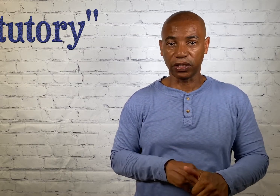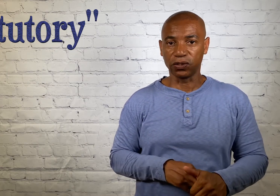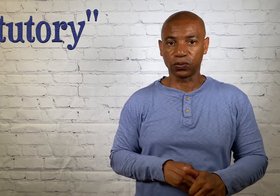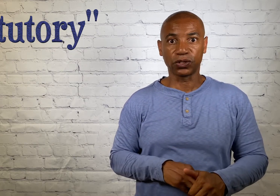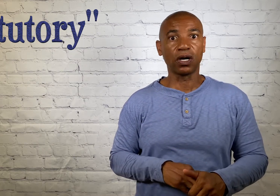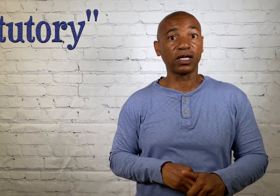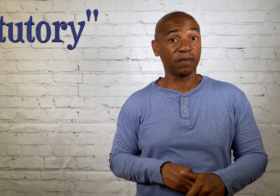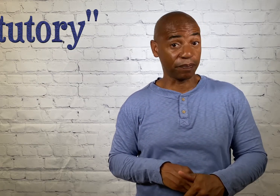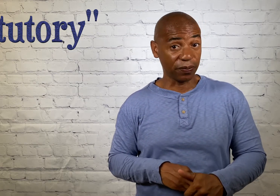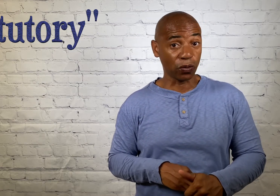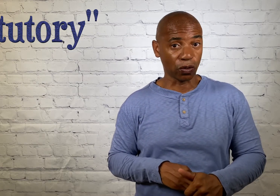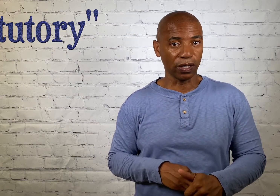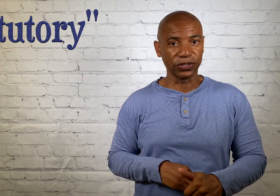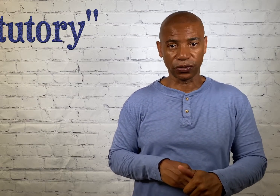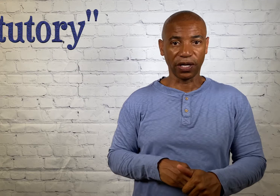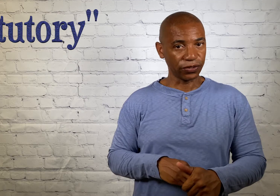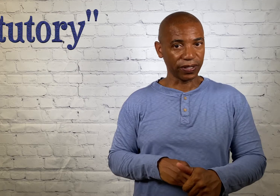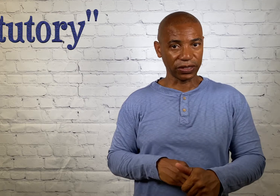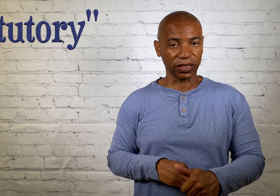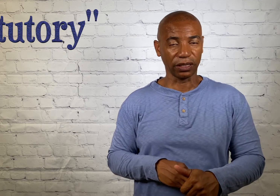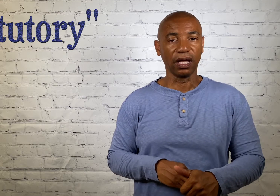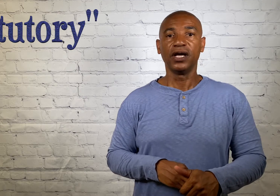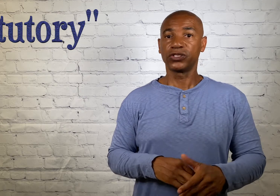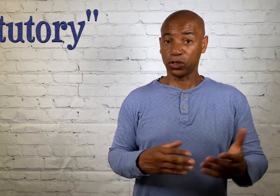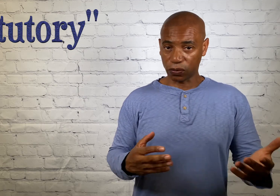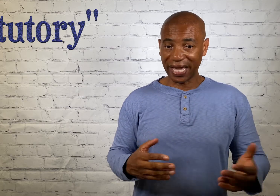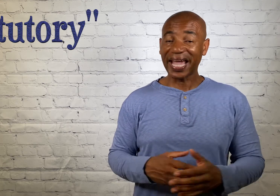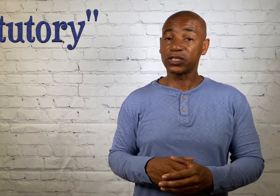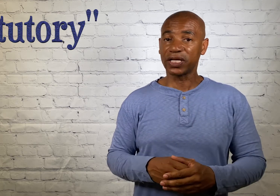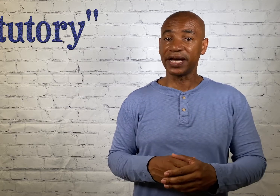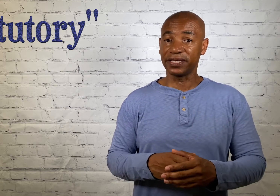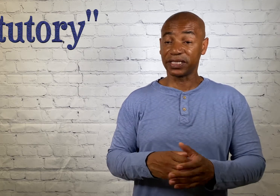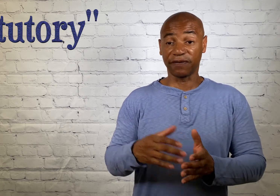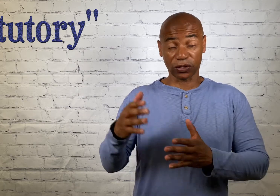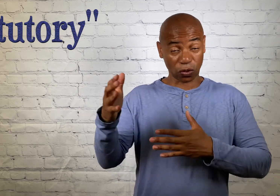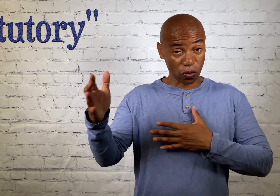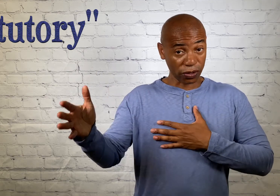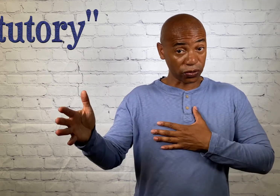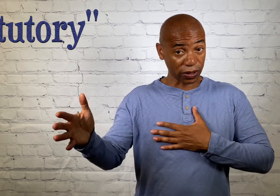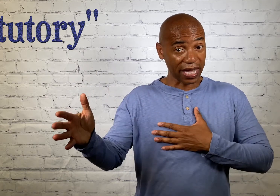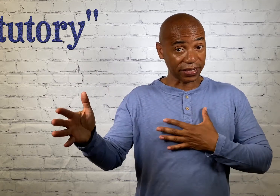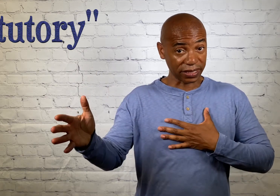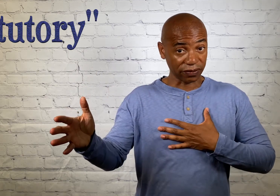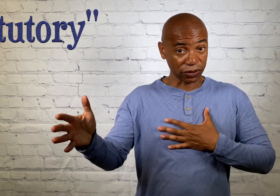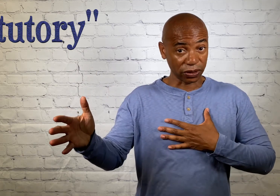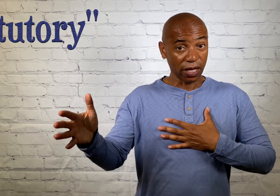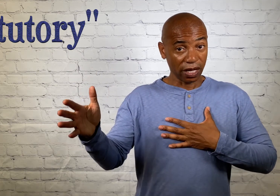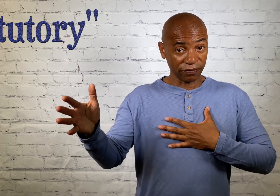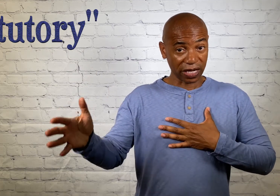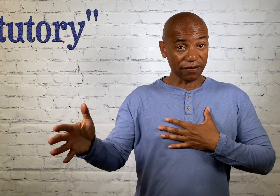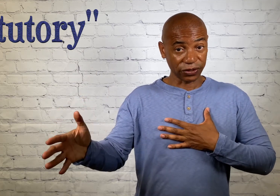used, we're talking about people who are under 18. So you can sign this if it's according to the context of the